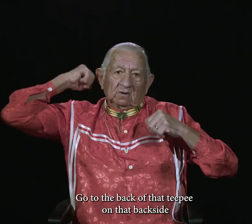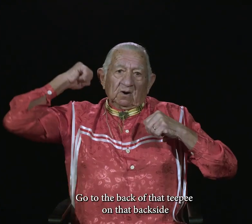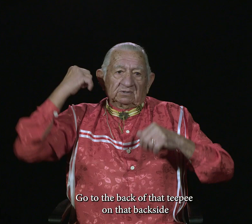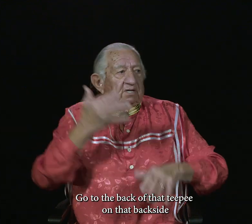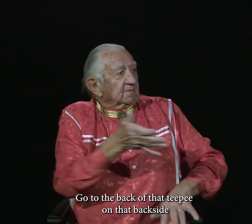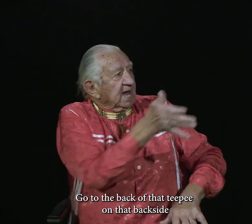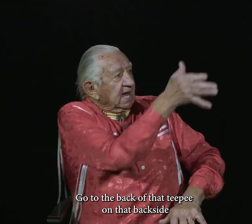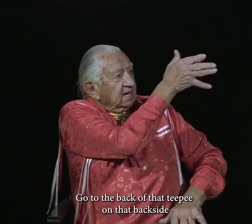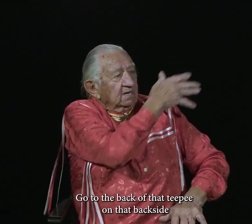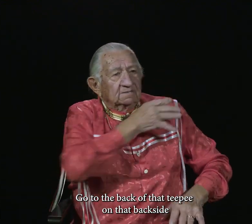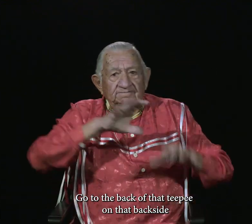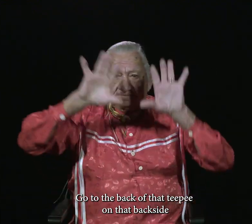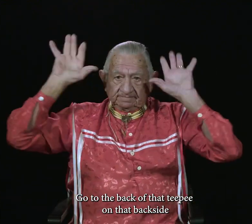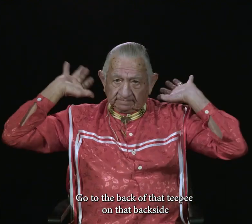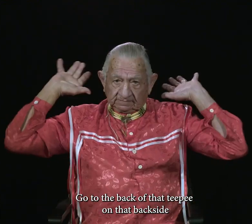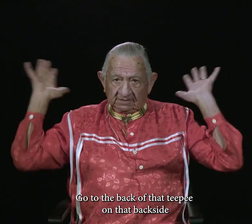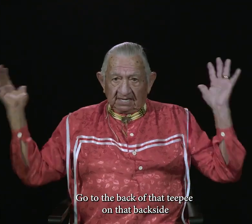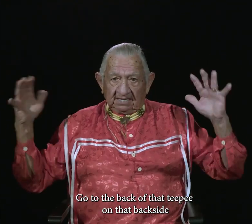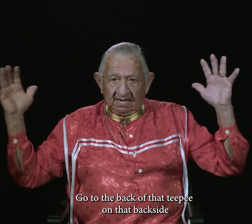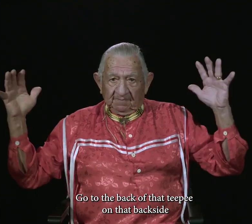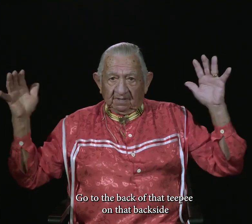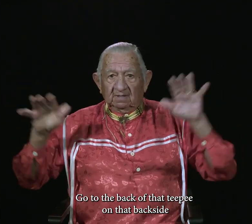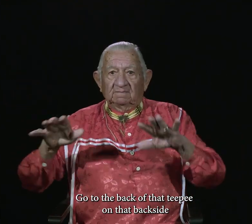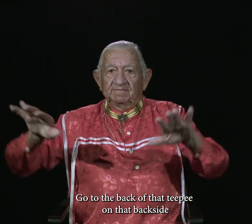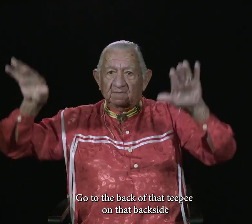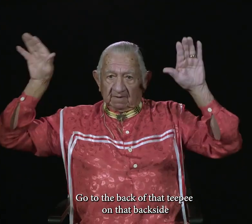Go to the back of that teepee on that